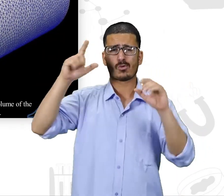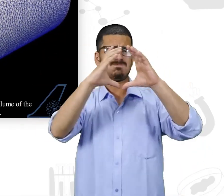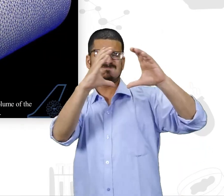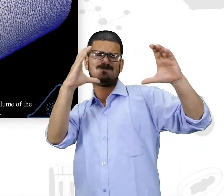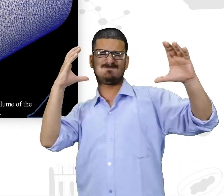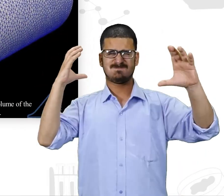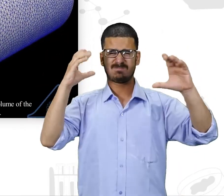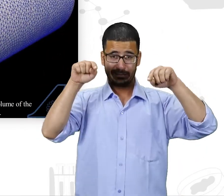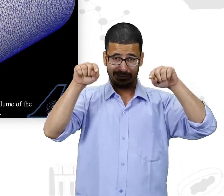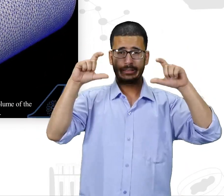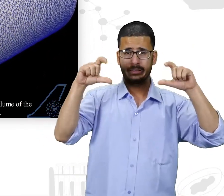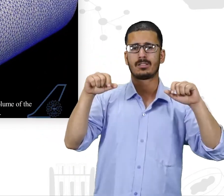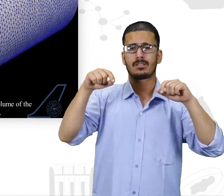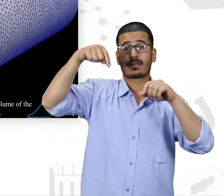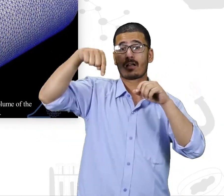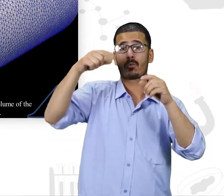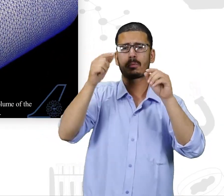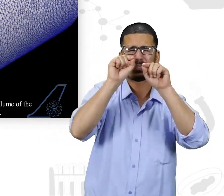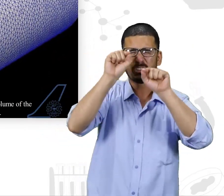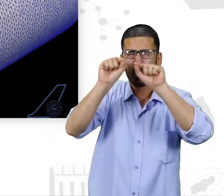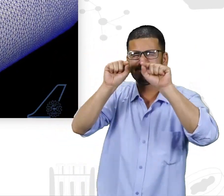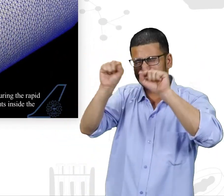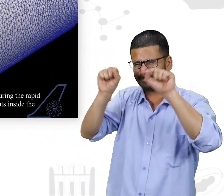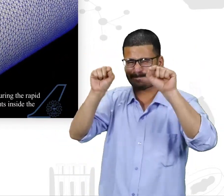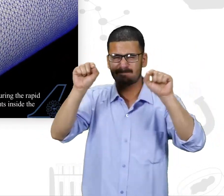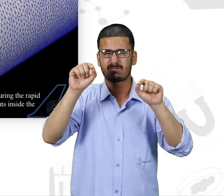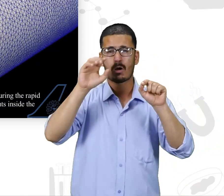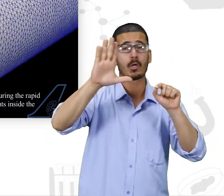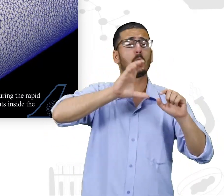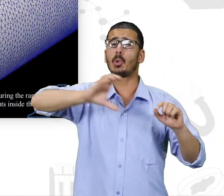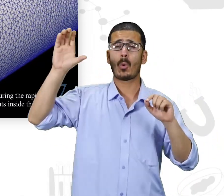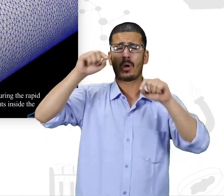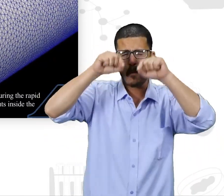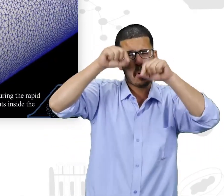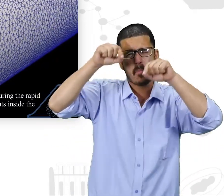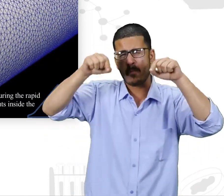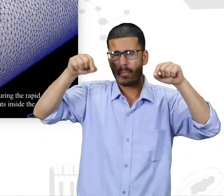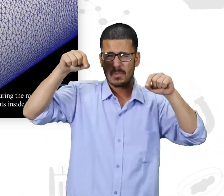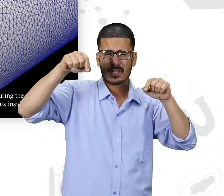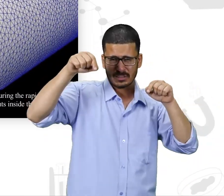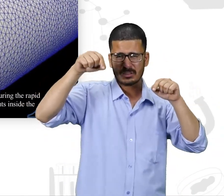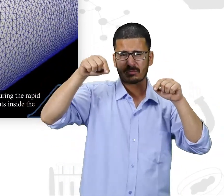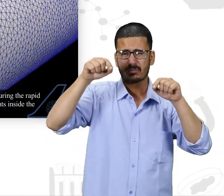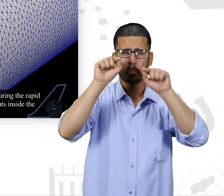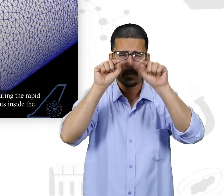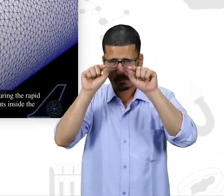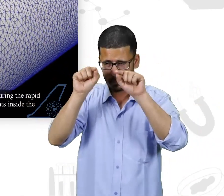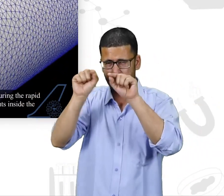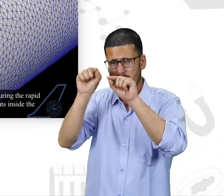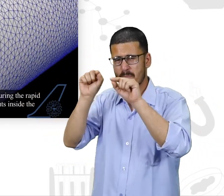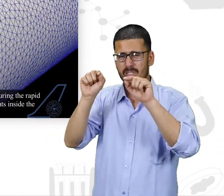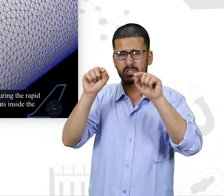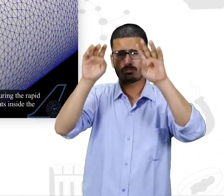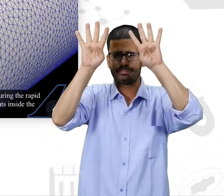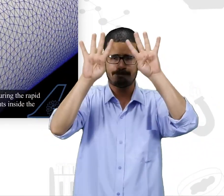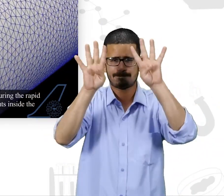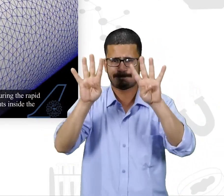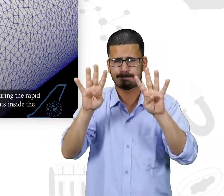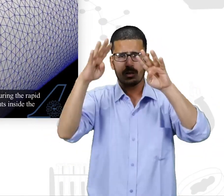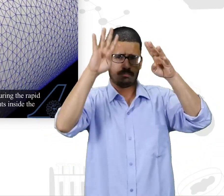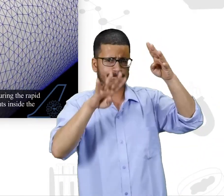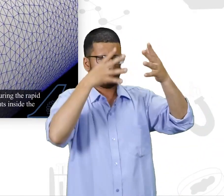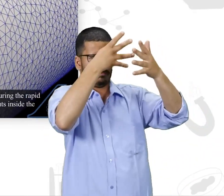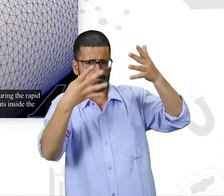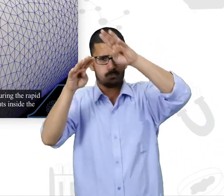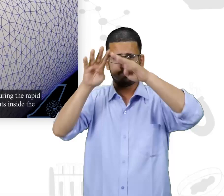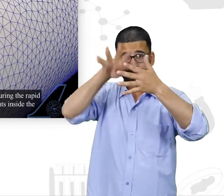and has approximately 50 million grid points. The grid density increases from the far field towards the aircraft for capturing the